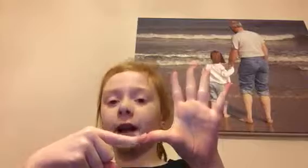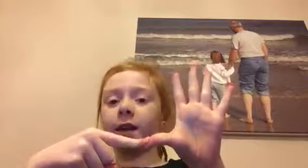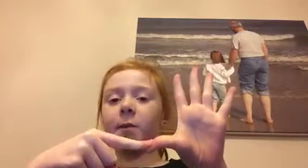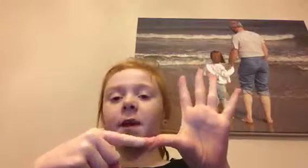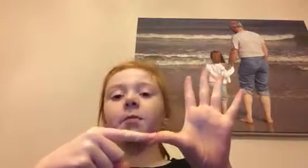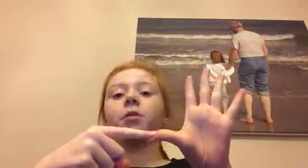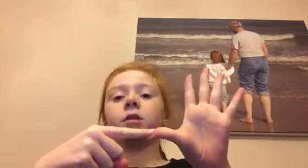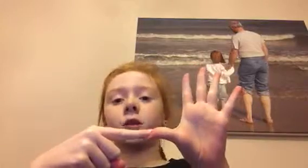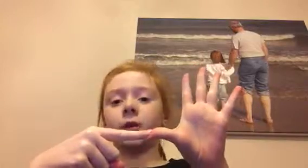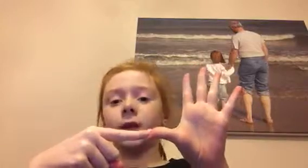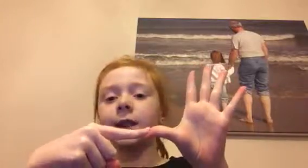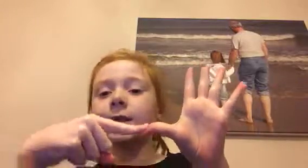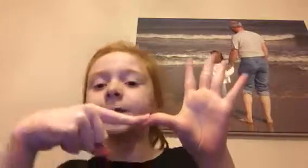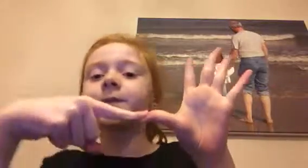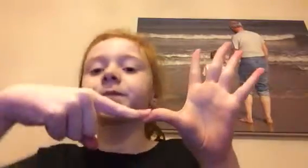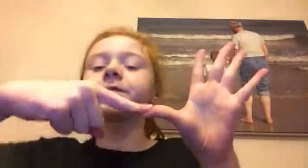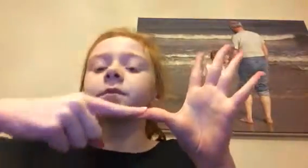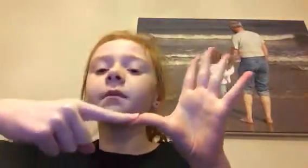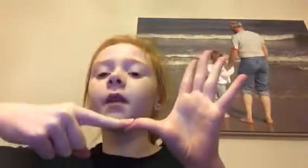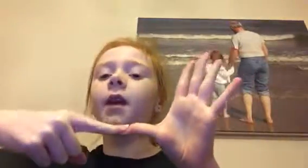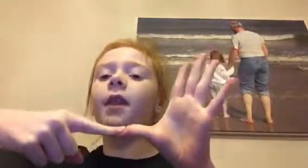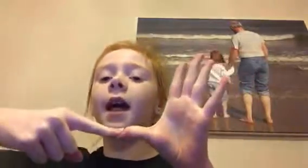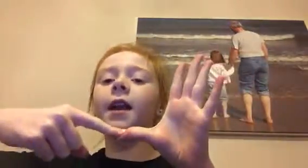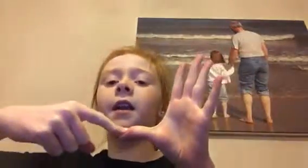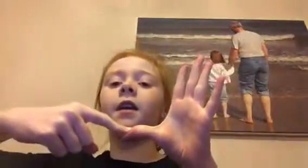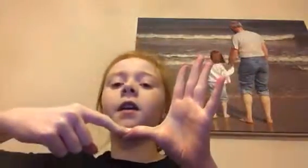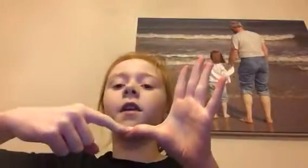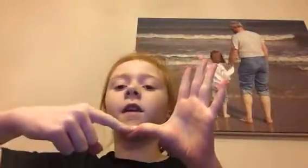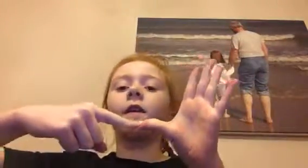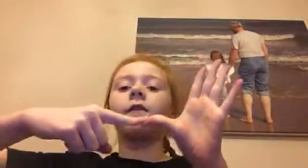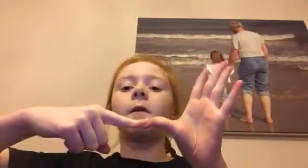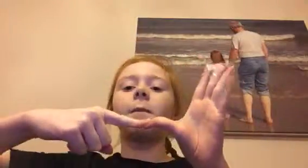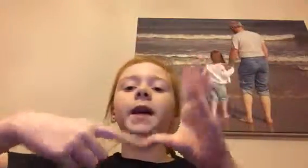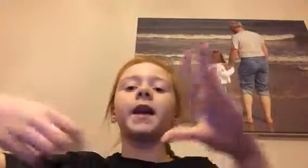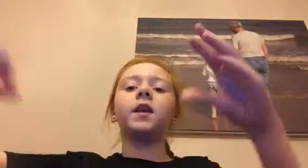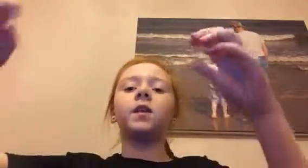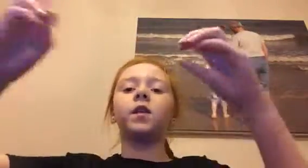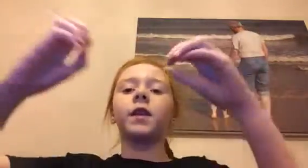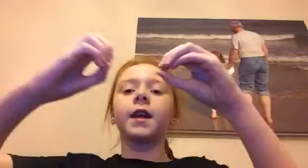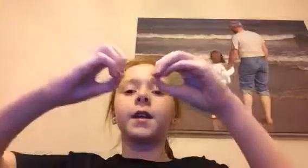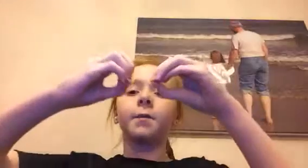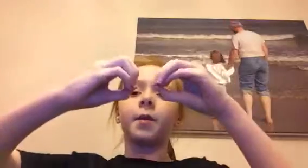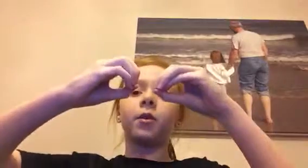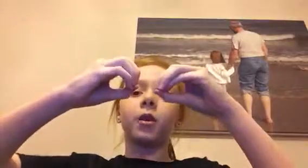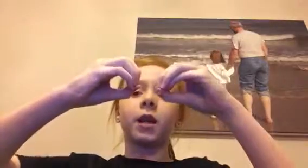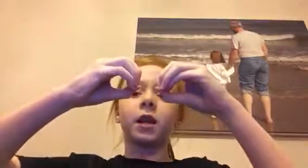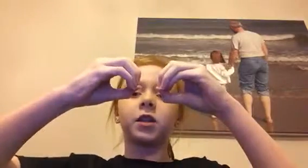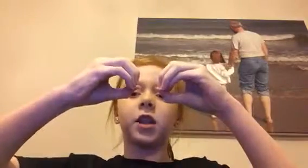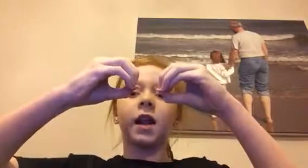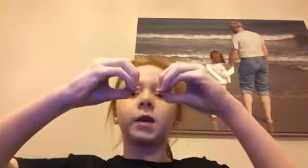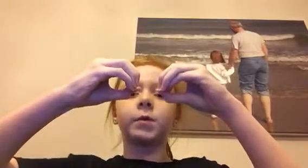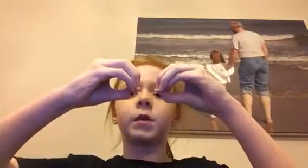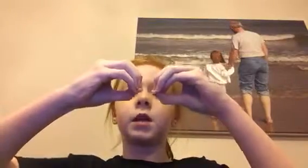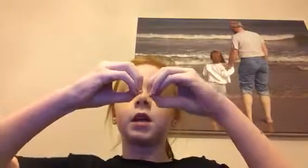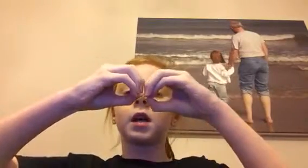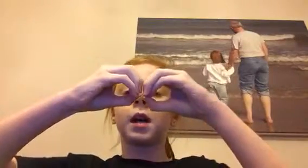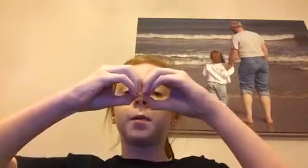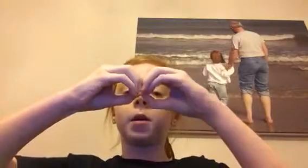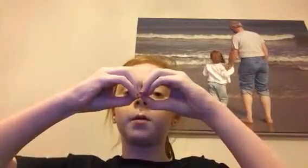-handed people soon and then for b you're going to get binocular shapes and put